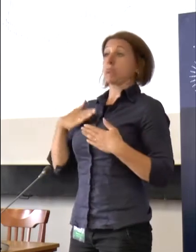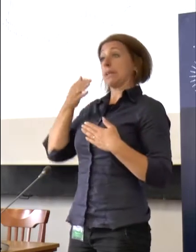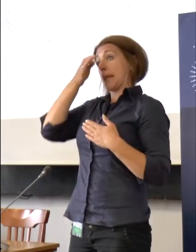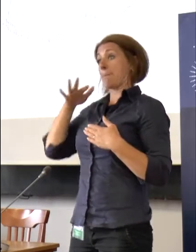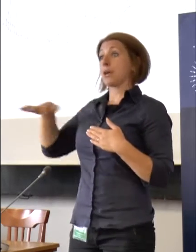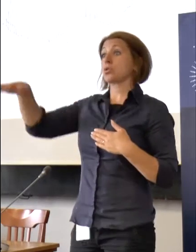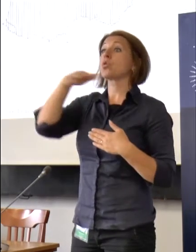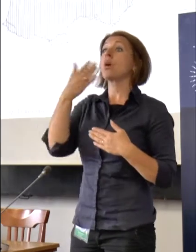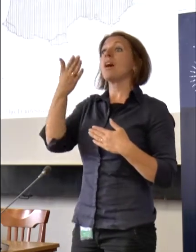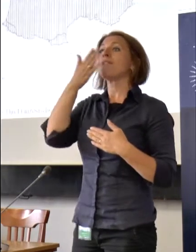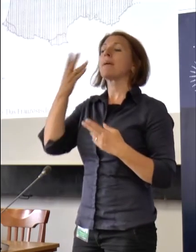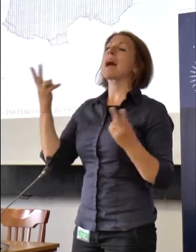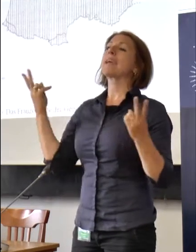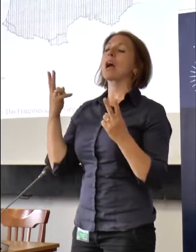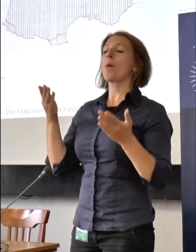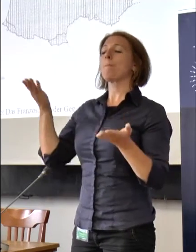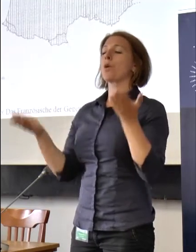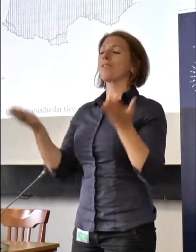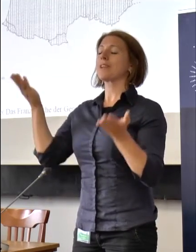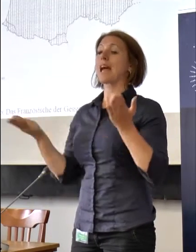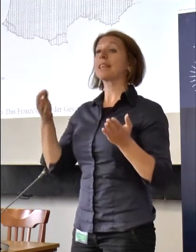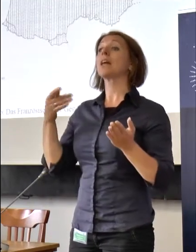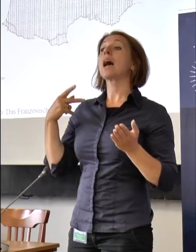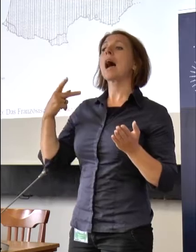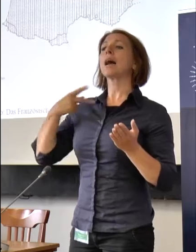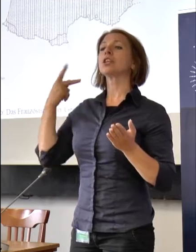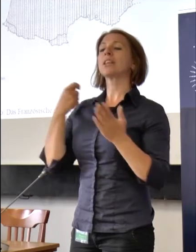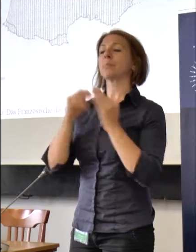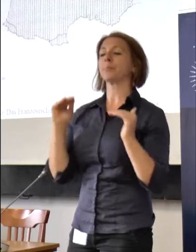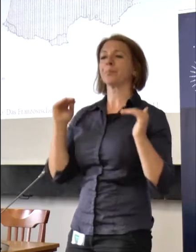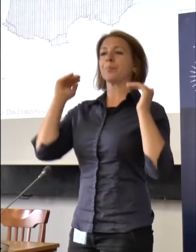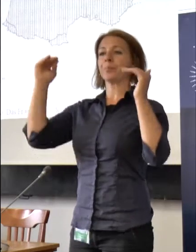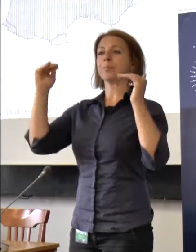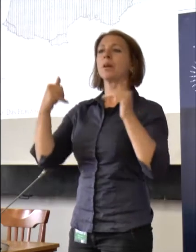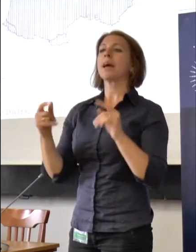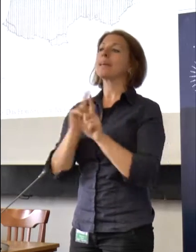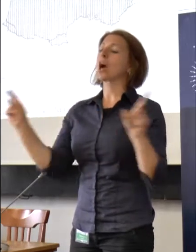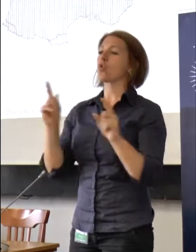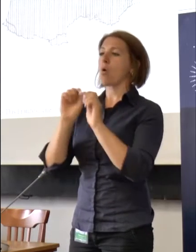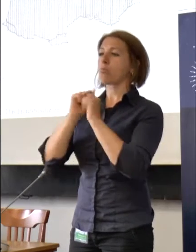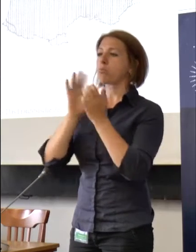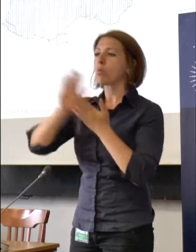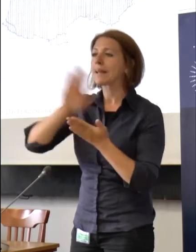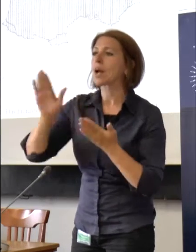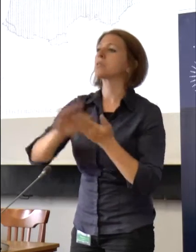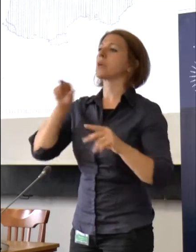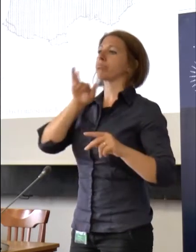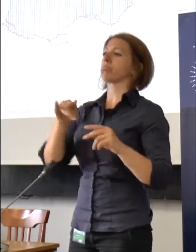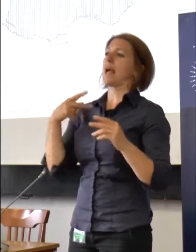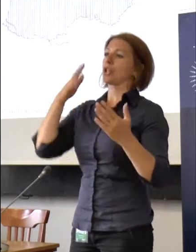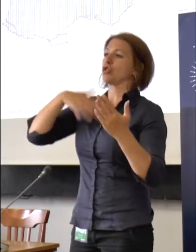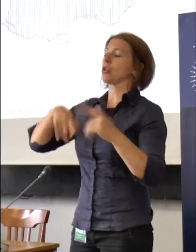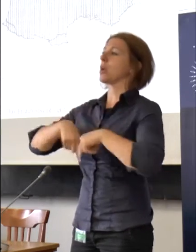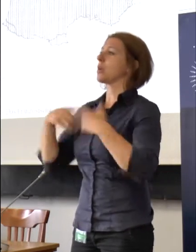The business, of course, is done in English. Siemens, for instance, in Munich, in their firm,